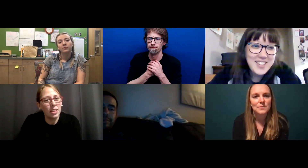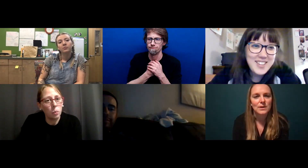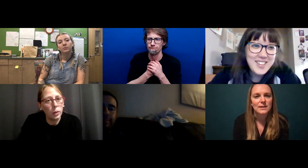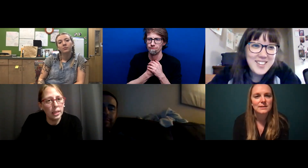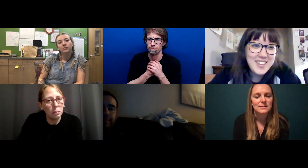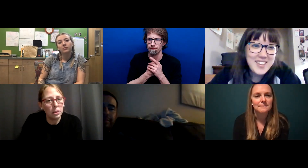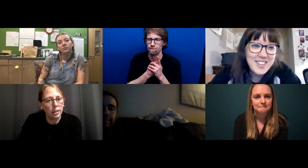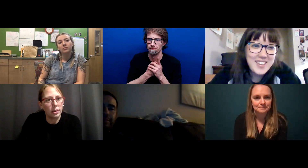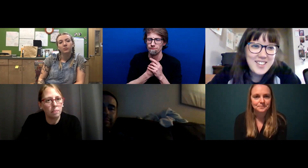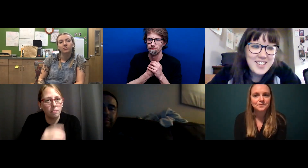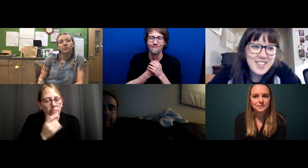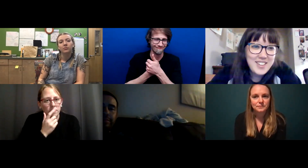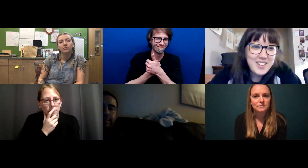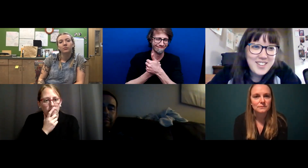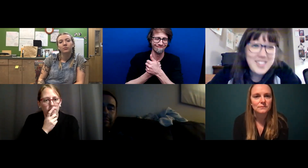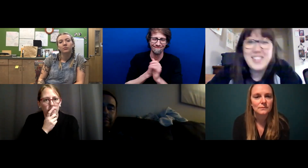Yeah, let me think.